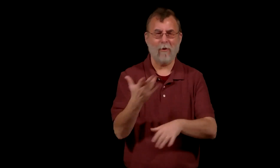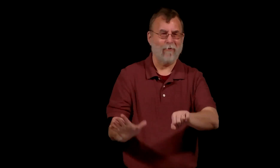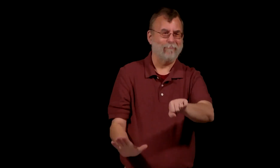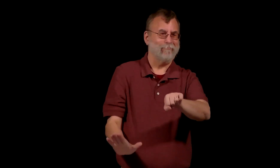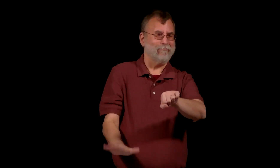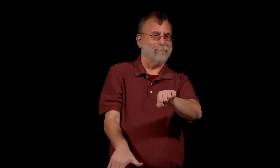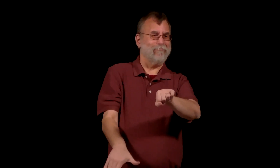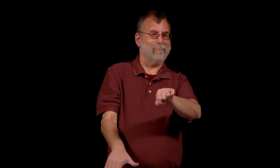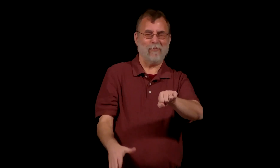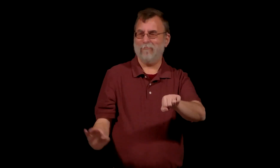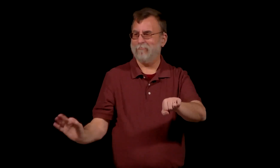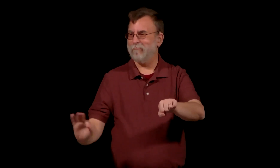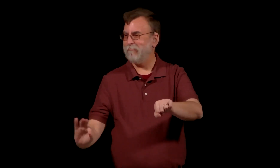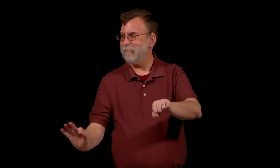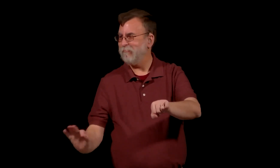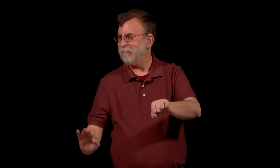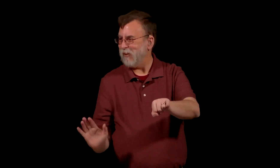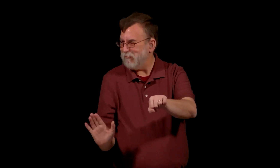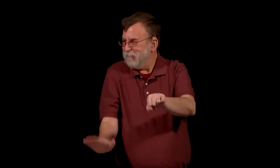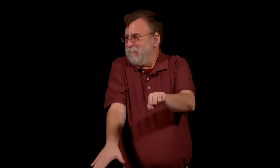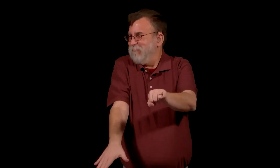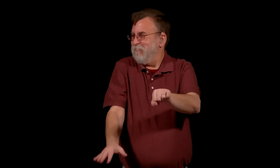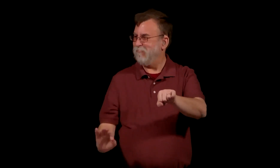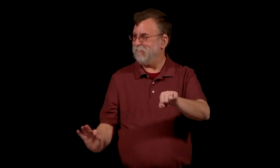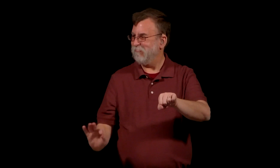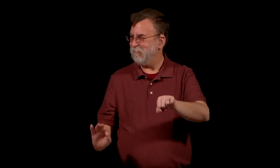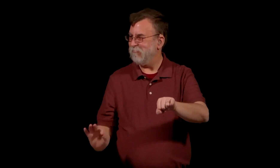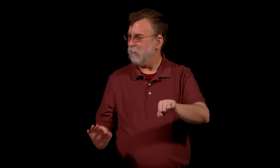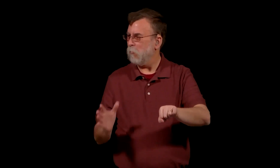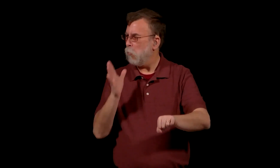Some of you are on the road. You might be speeding a little bit.